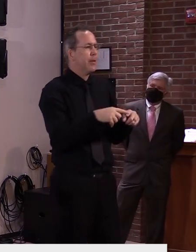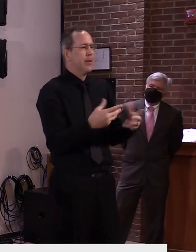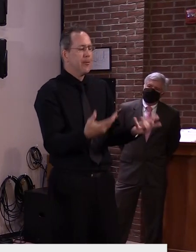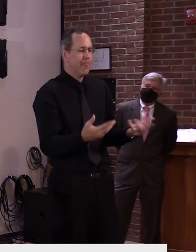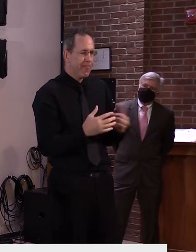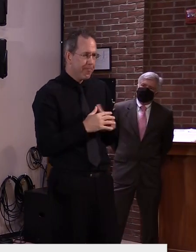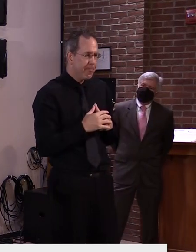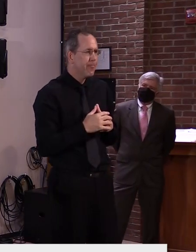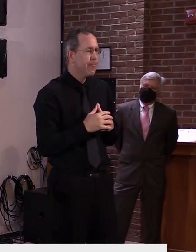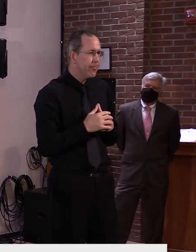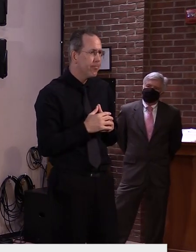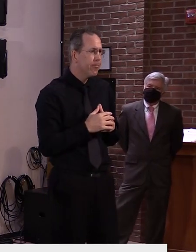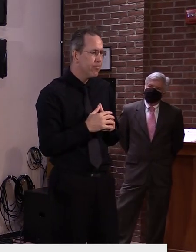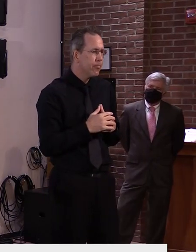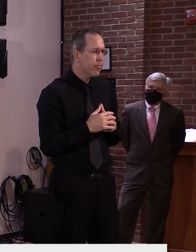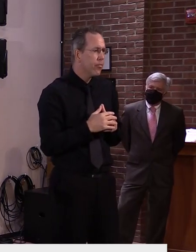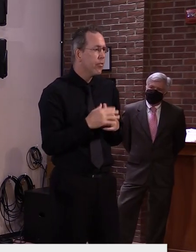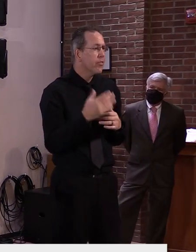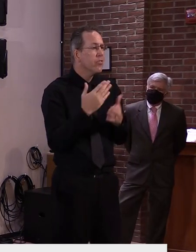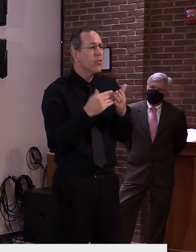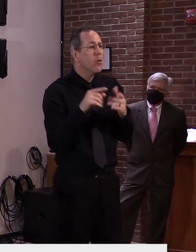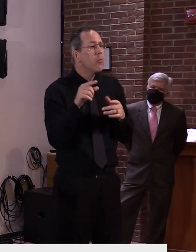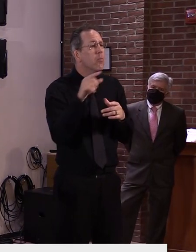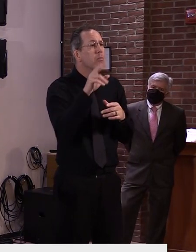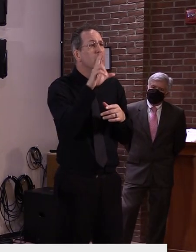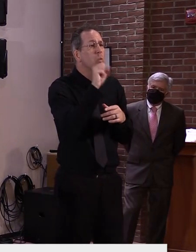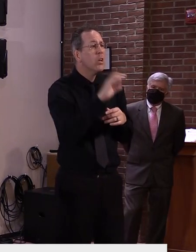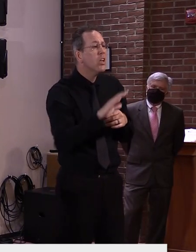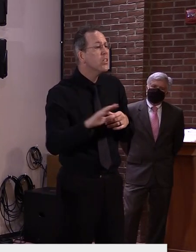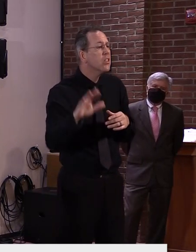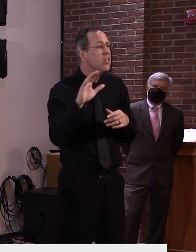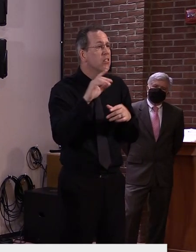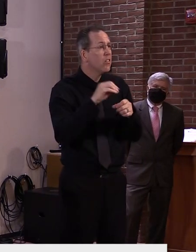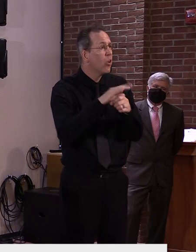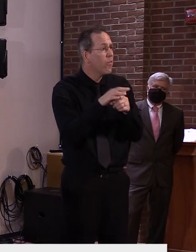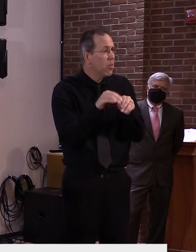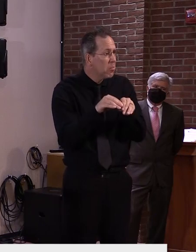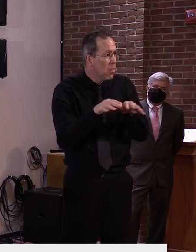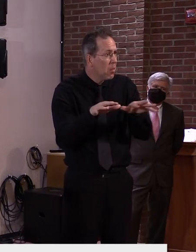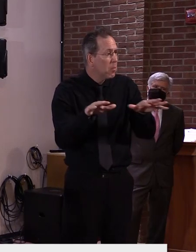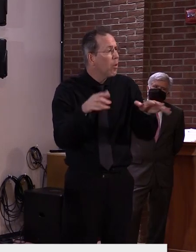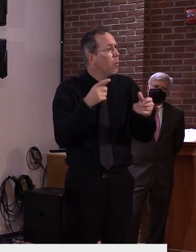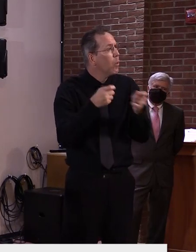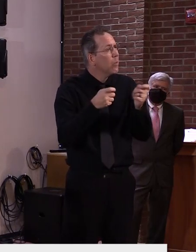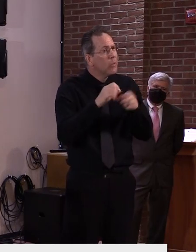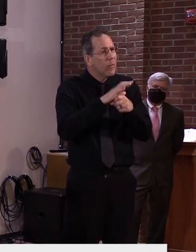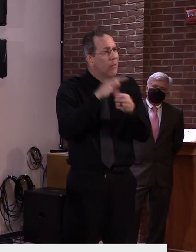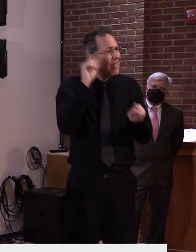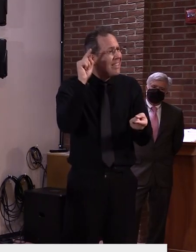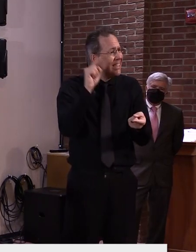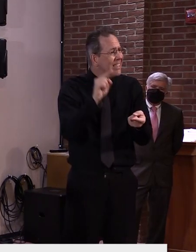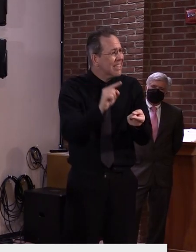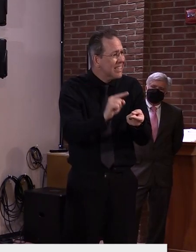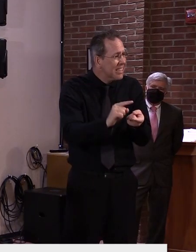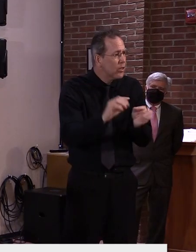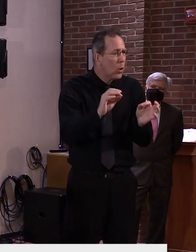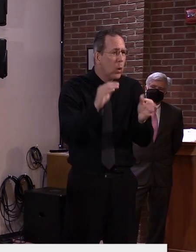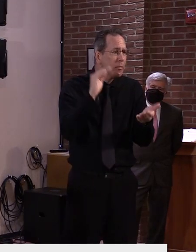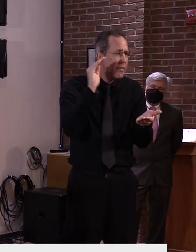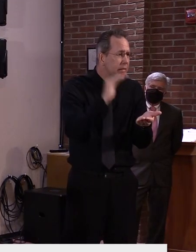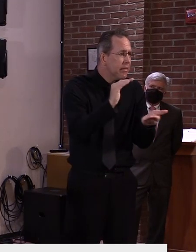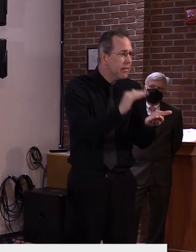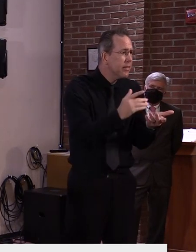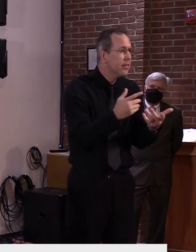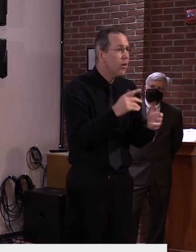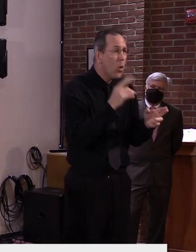national spread as well as whether we get this contained and whether there's a vaccine available. So